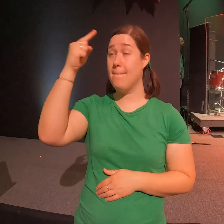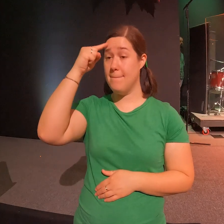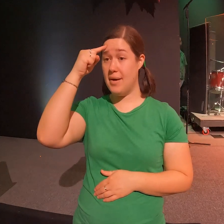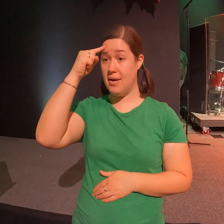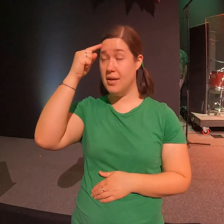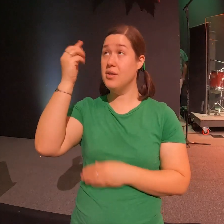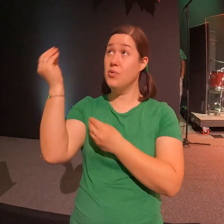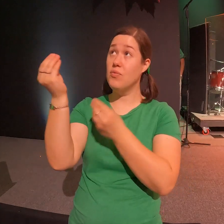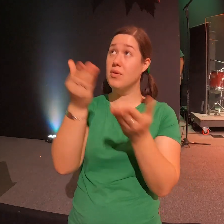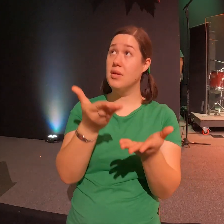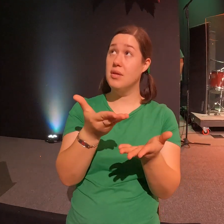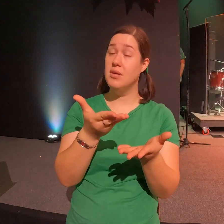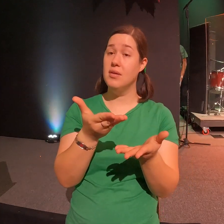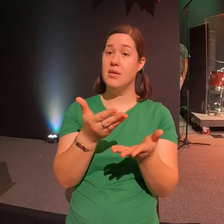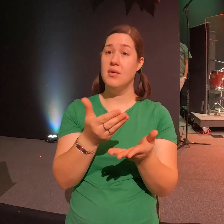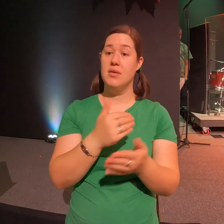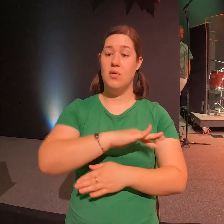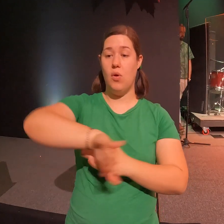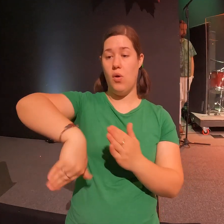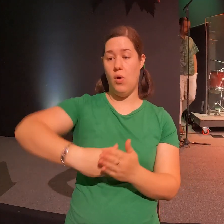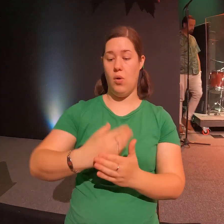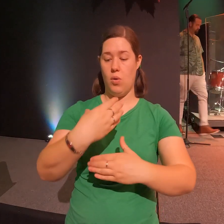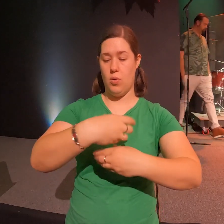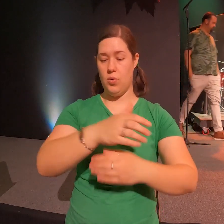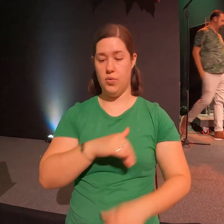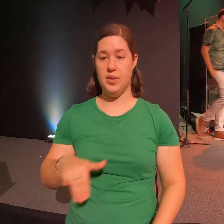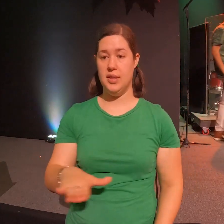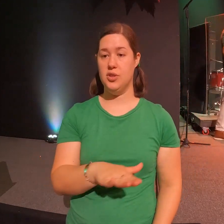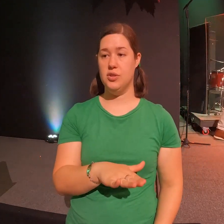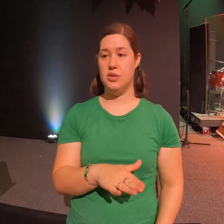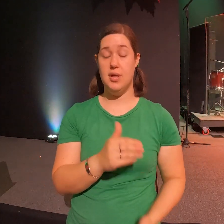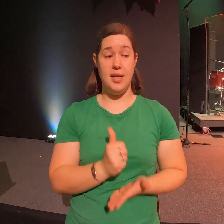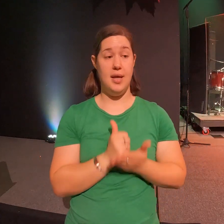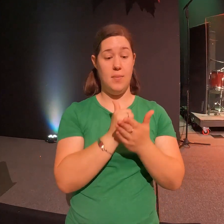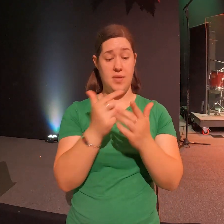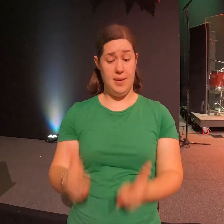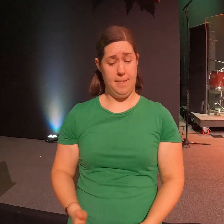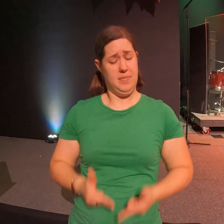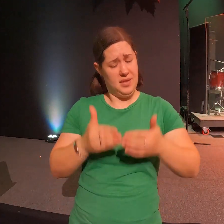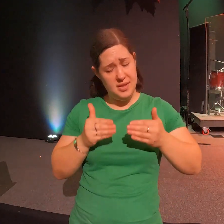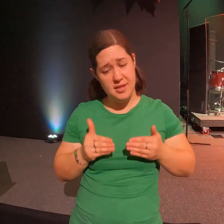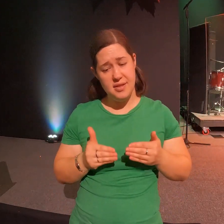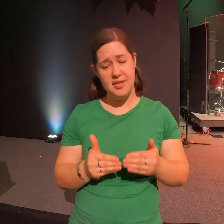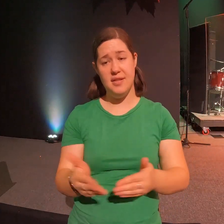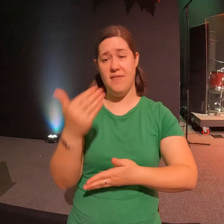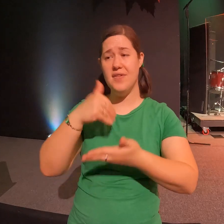to restore your joy as they live into their potential and possibility.